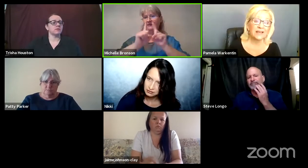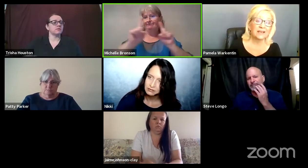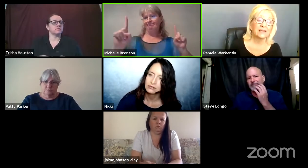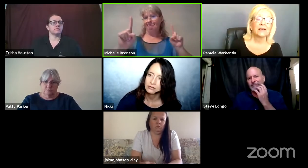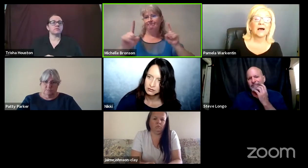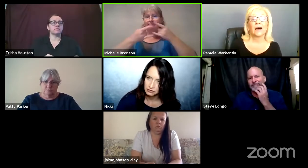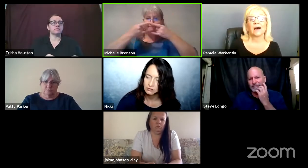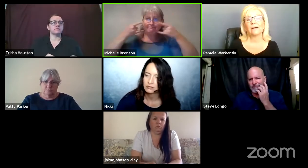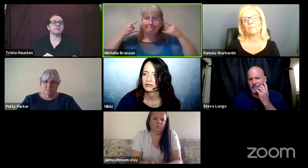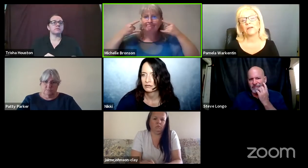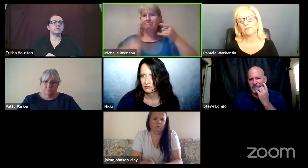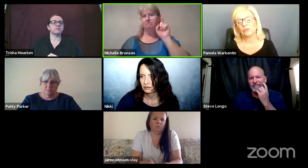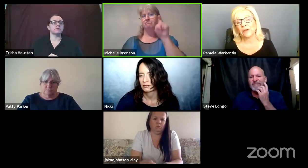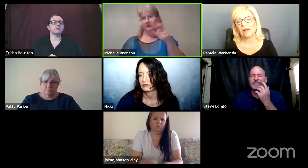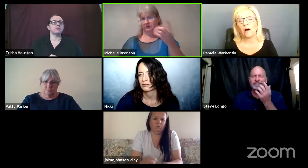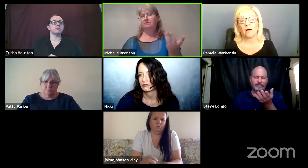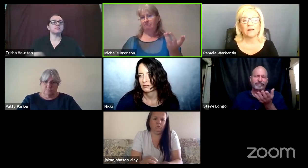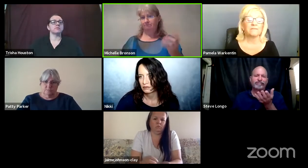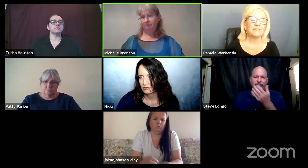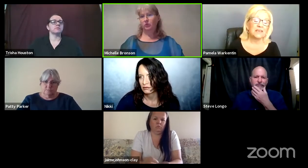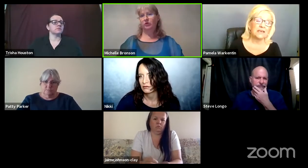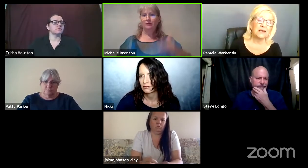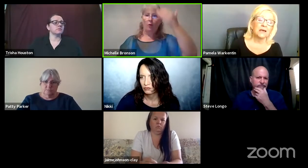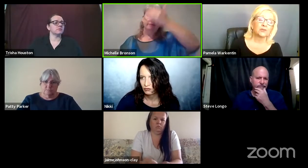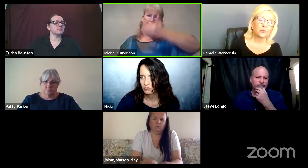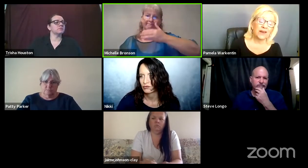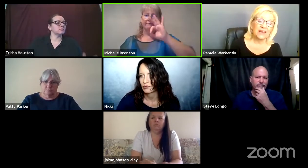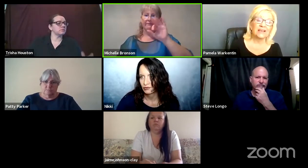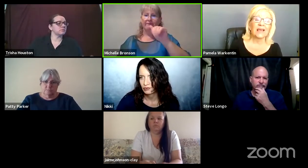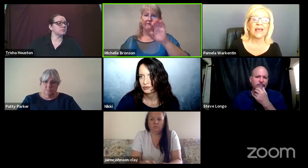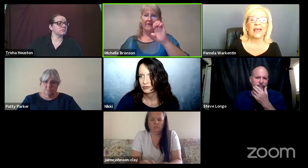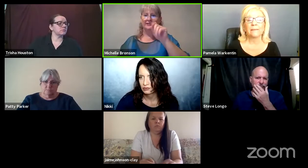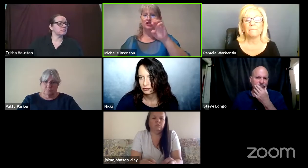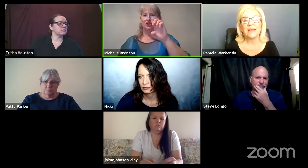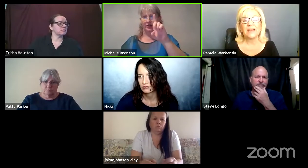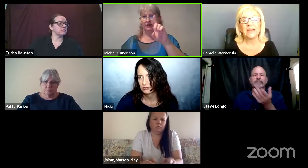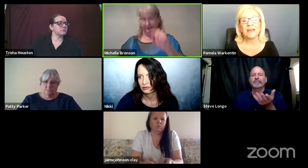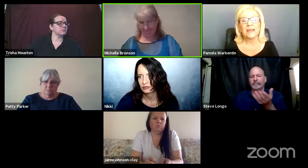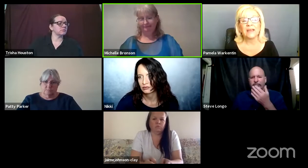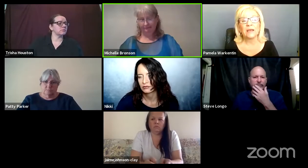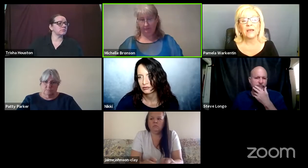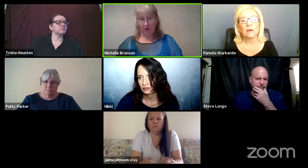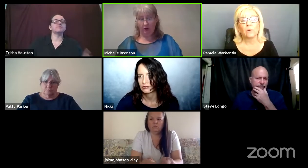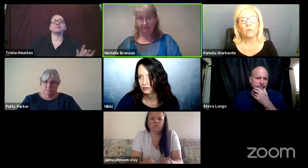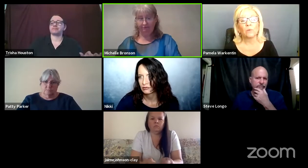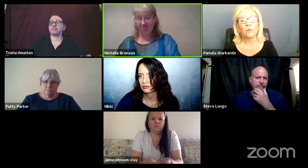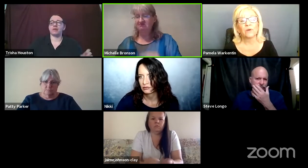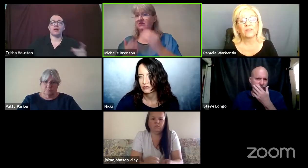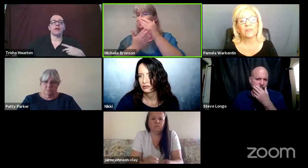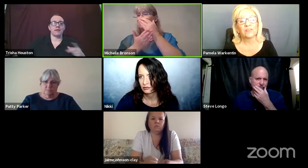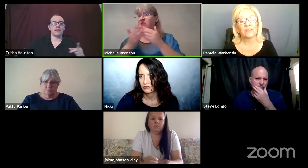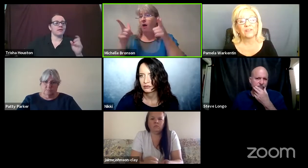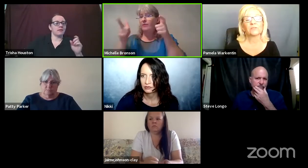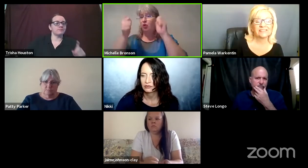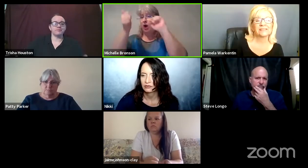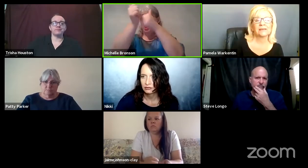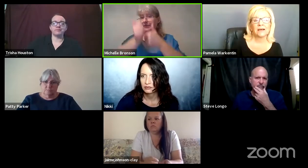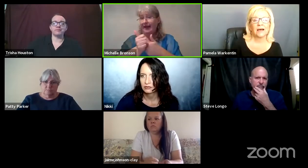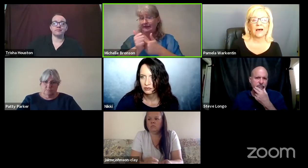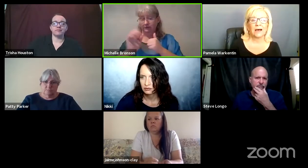training, doing all of the training and meeting with clients, social distance